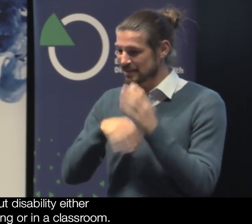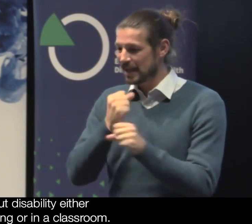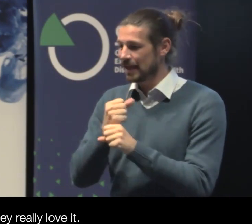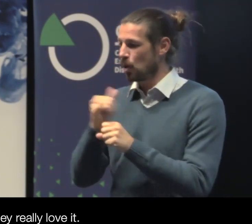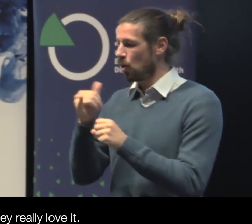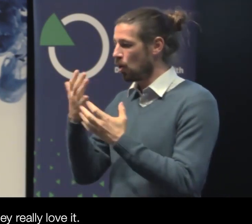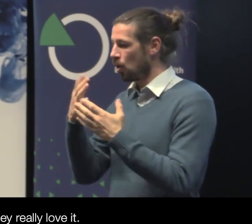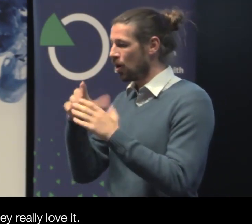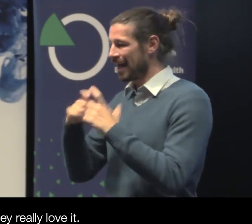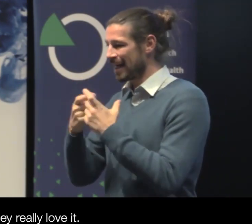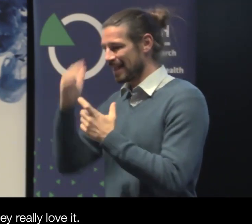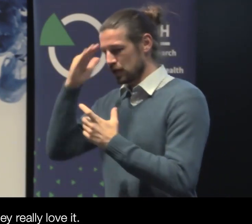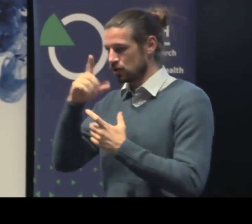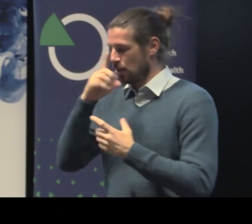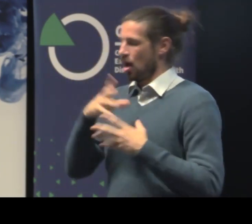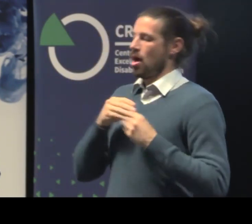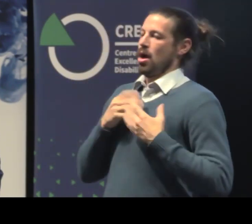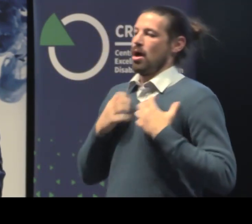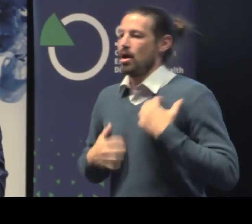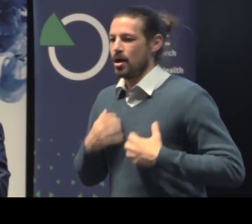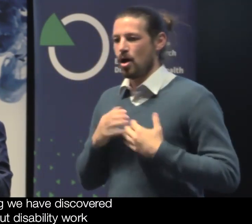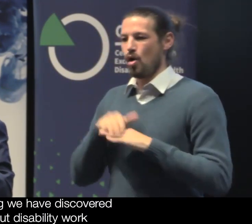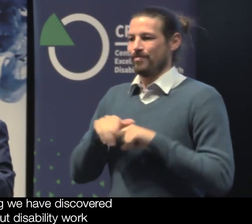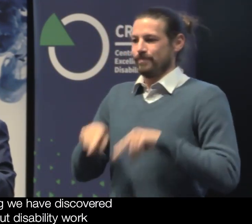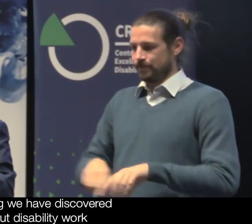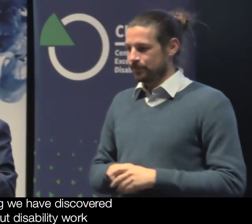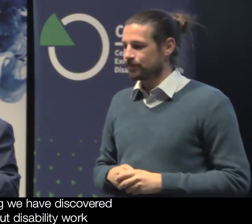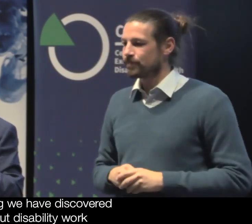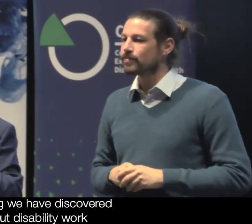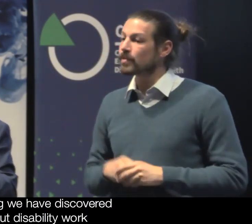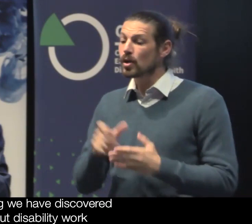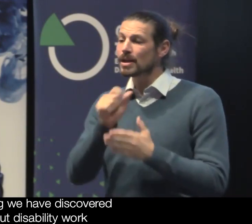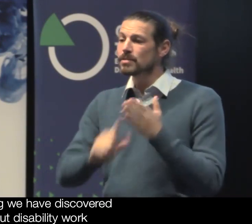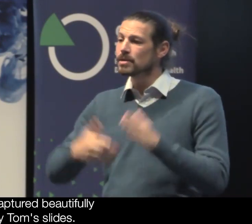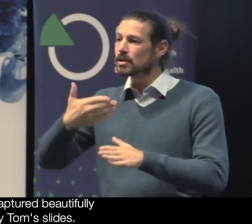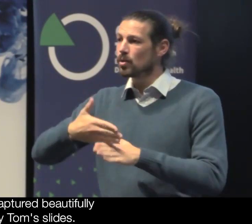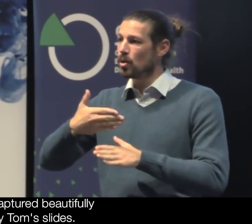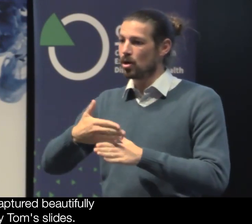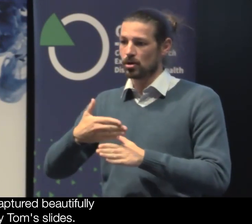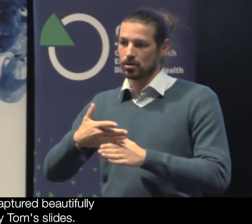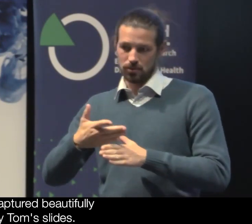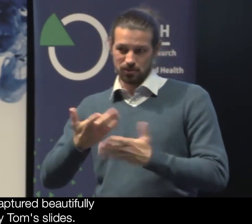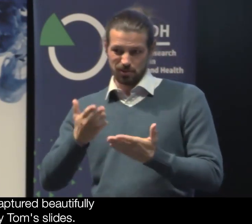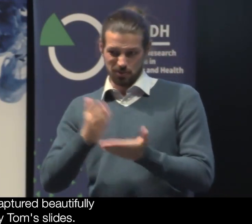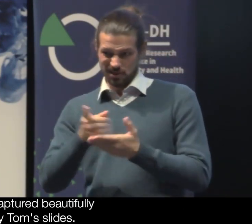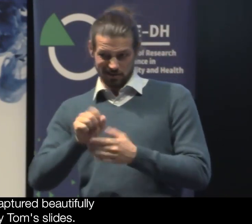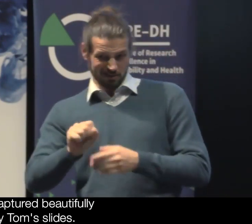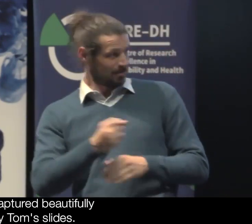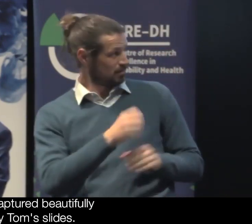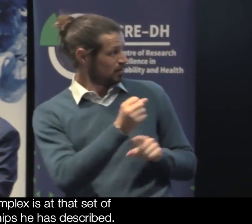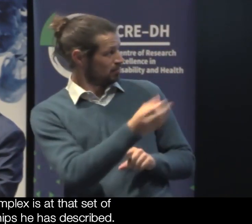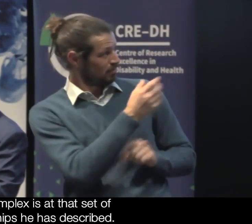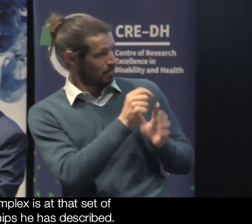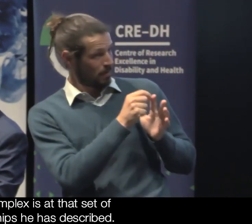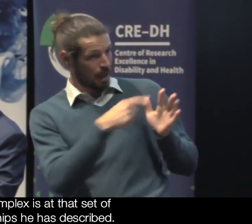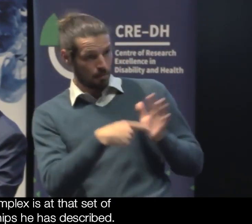it. So that's our mission. The thing that we've discovered about disability work, it's pretty much captured beautifully by Tom's slides. How complex is